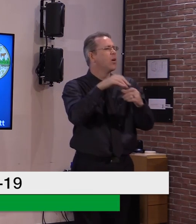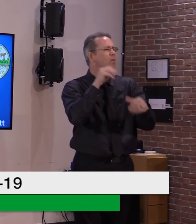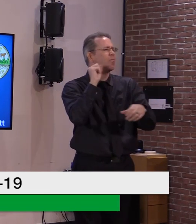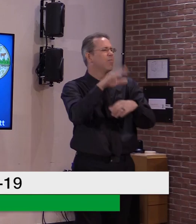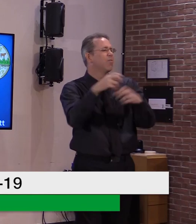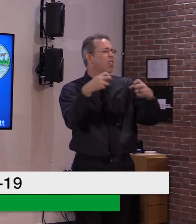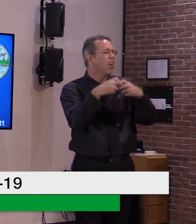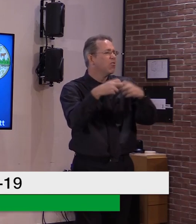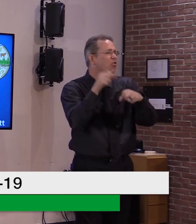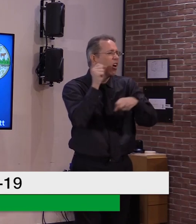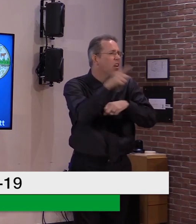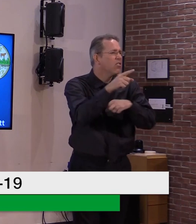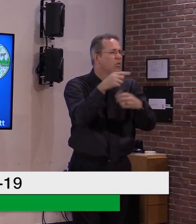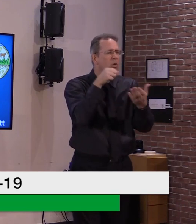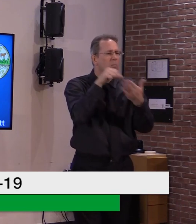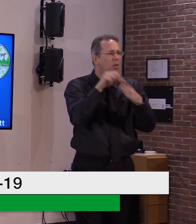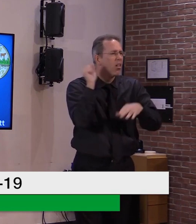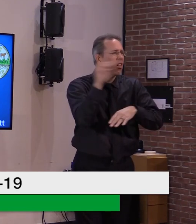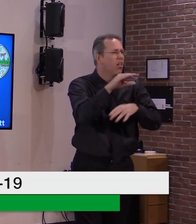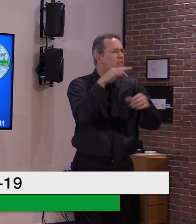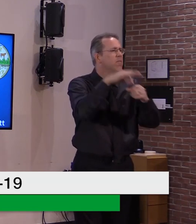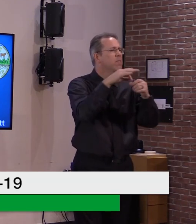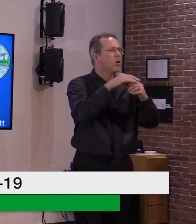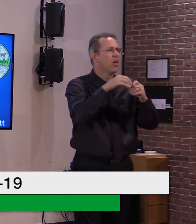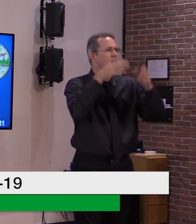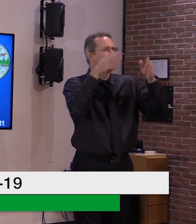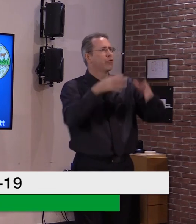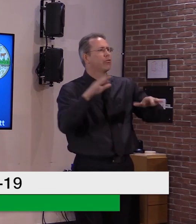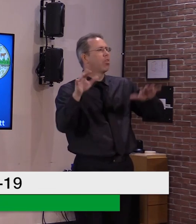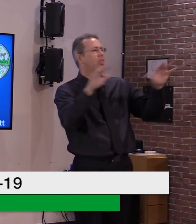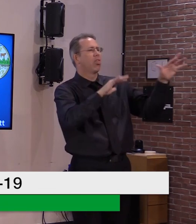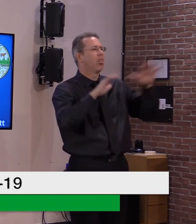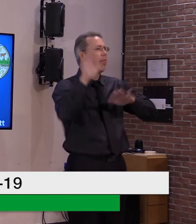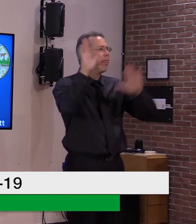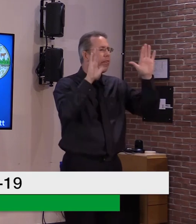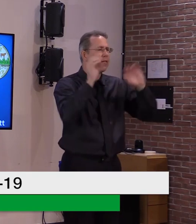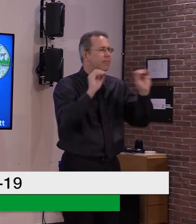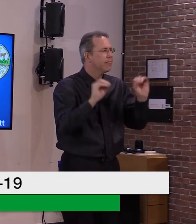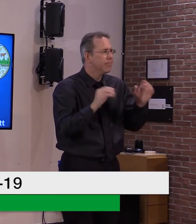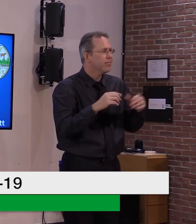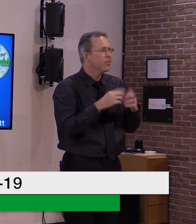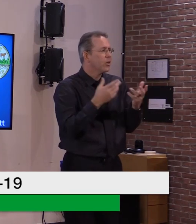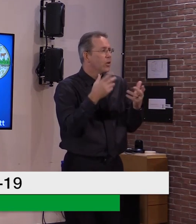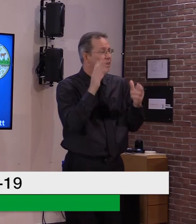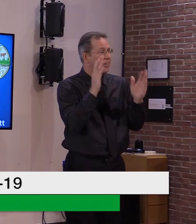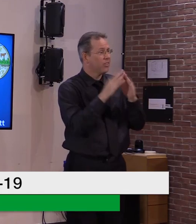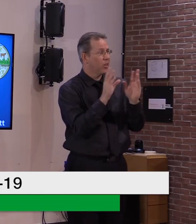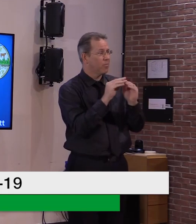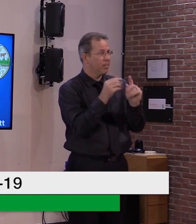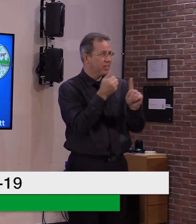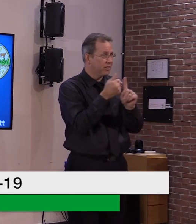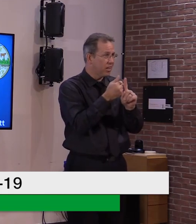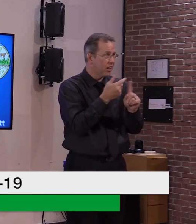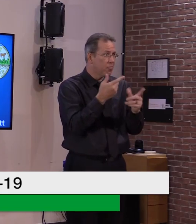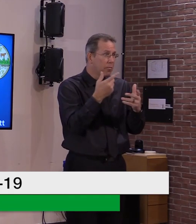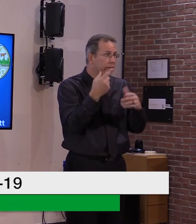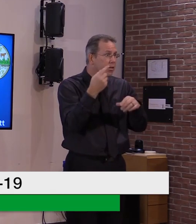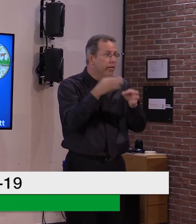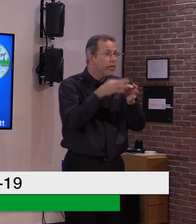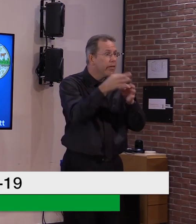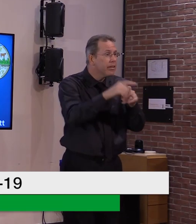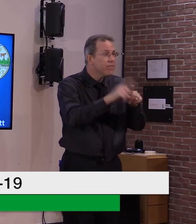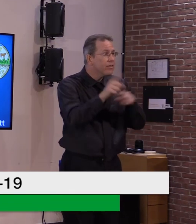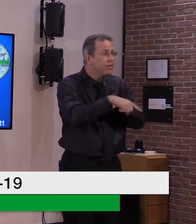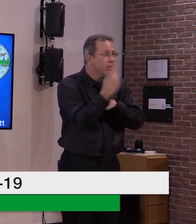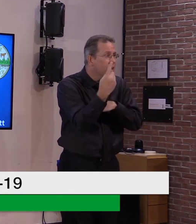of moving uh town meeting day to a later date um i tried that uh three or four years ago as you might remember i didn't go